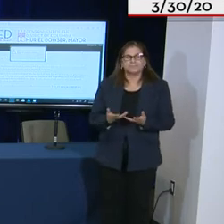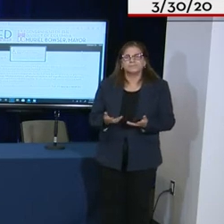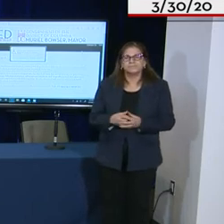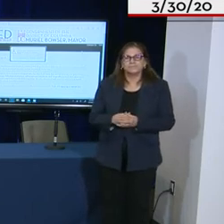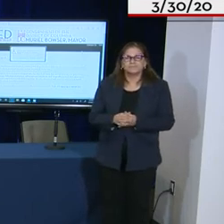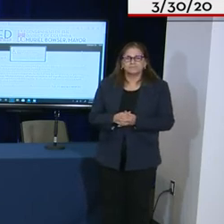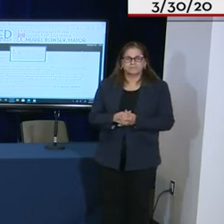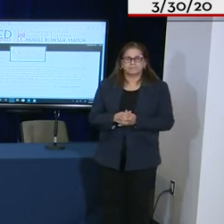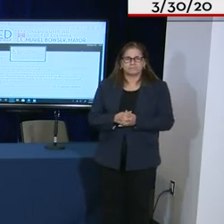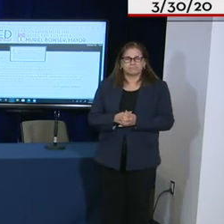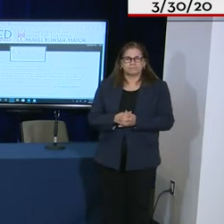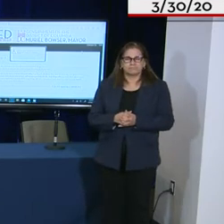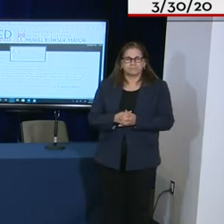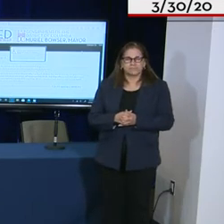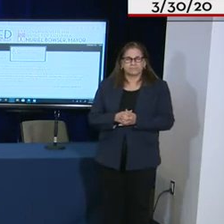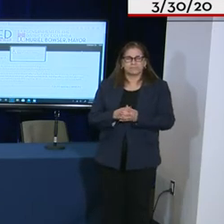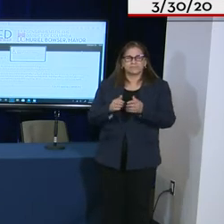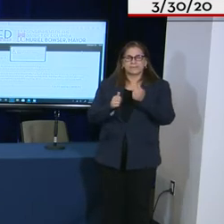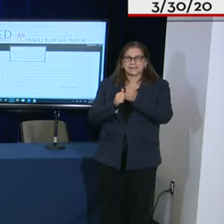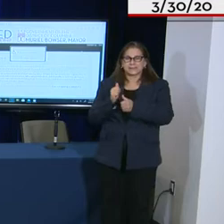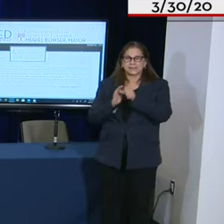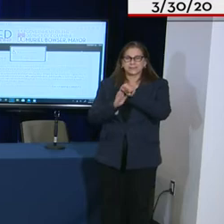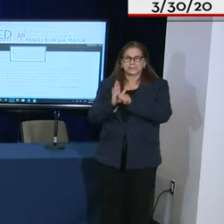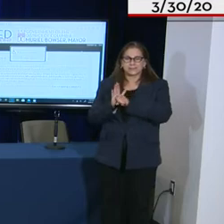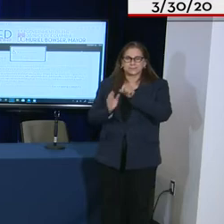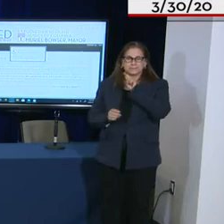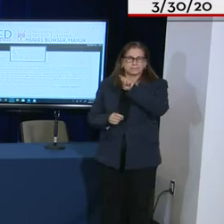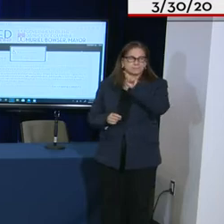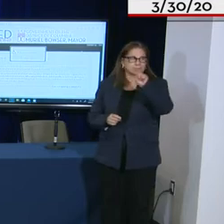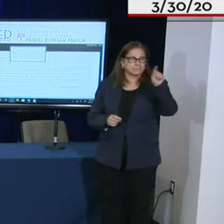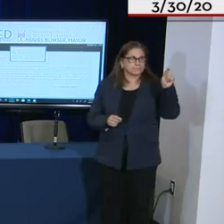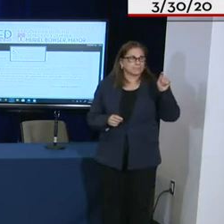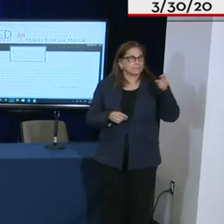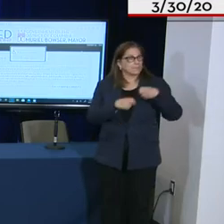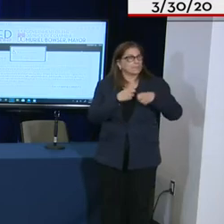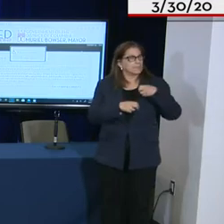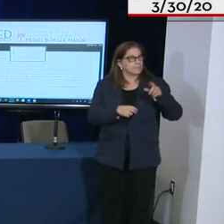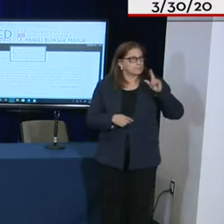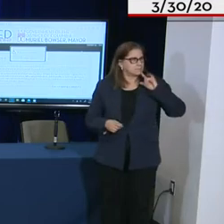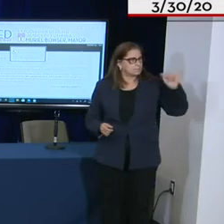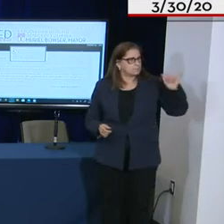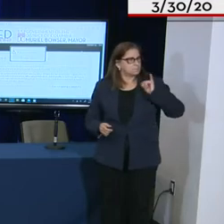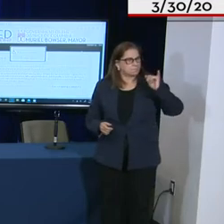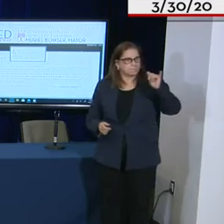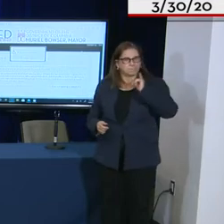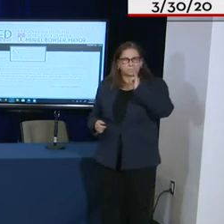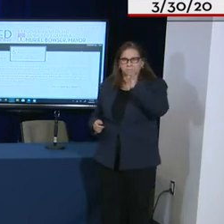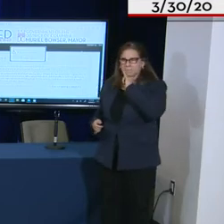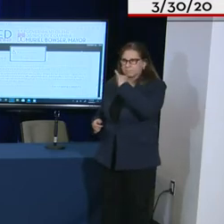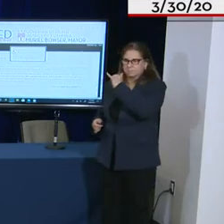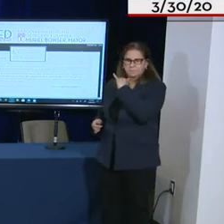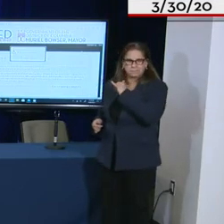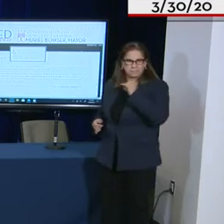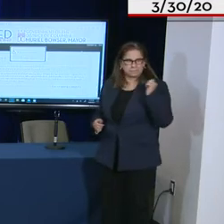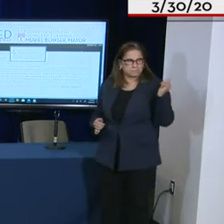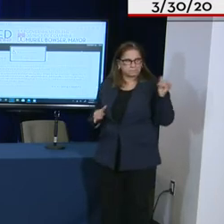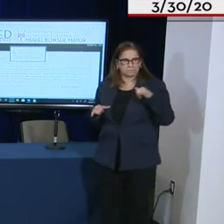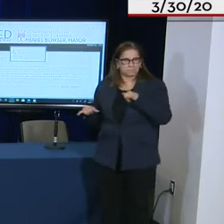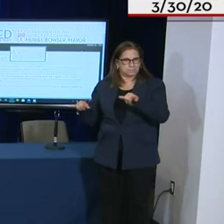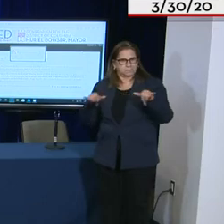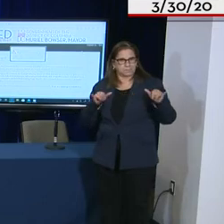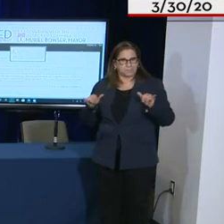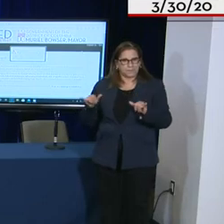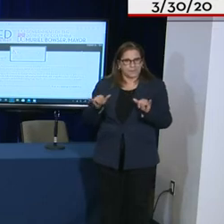every single state is in the same position that we are in, and is seeing and has